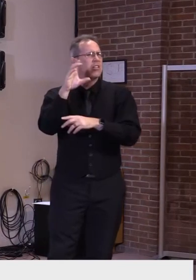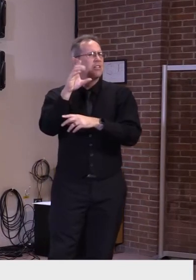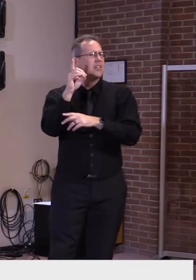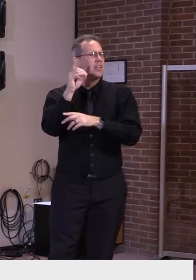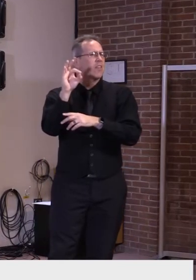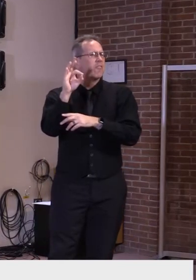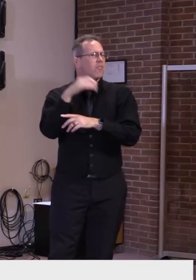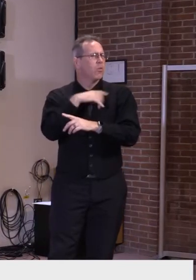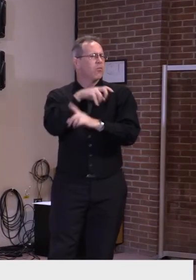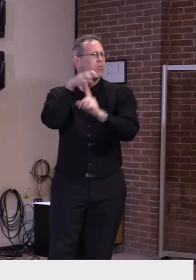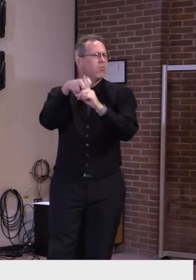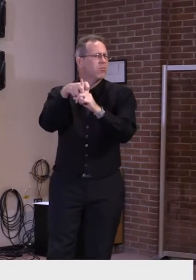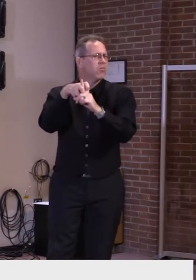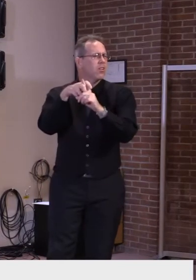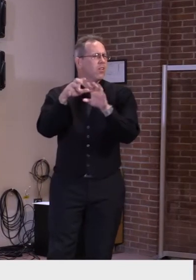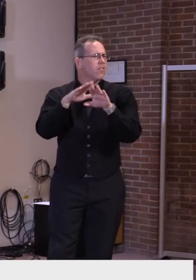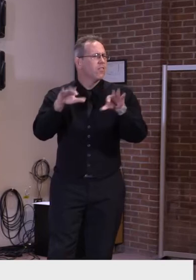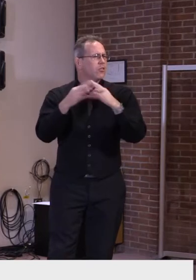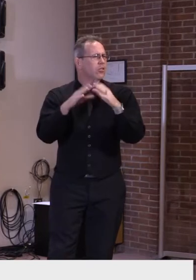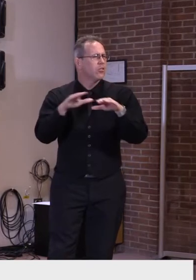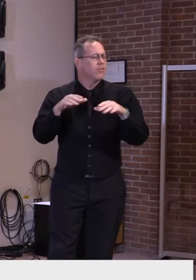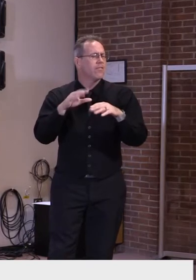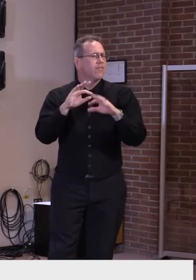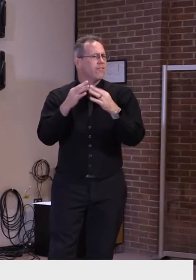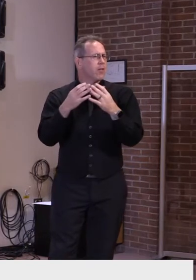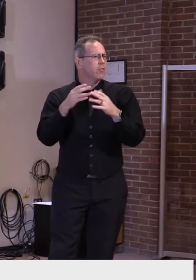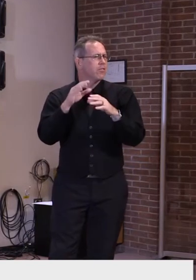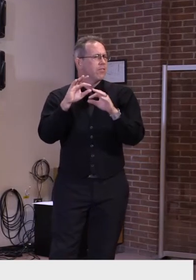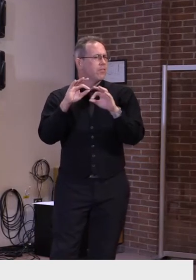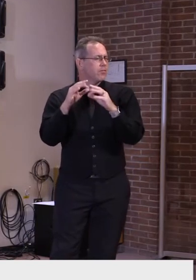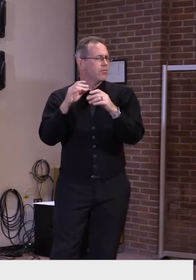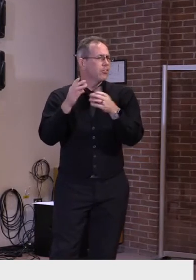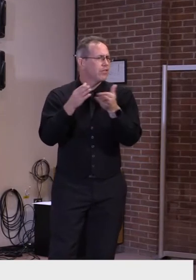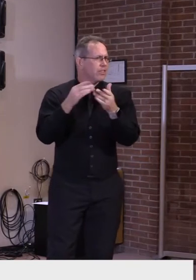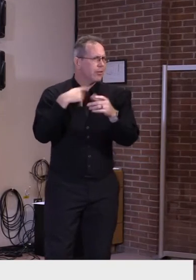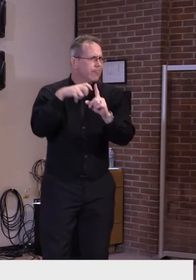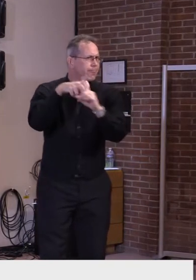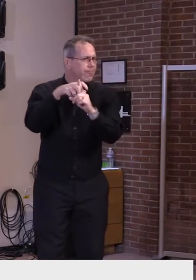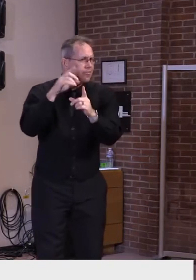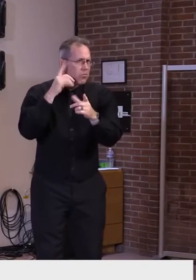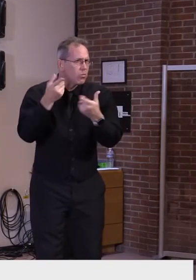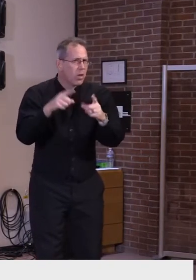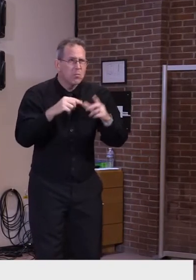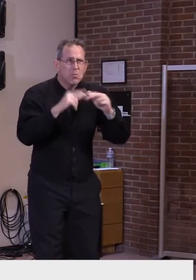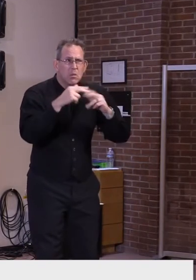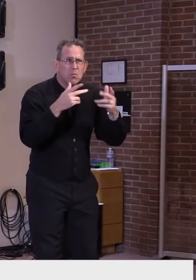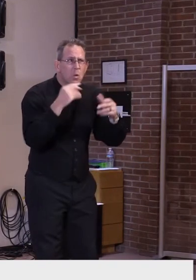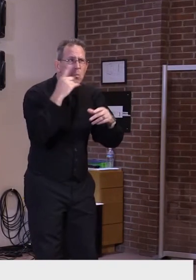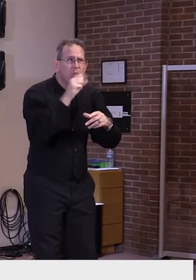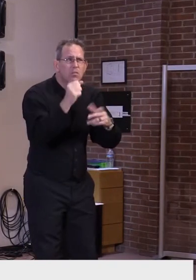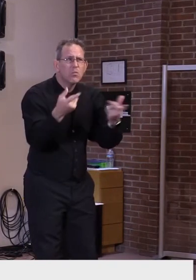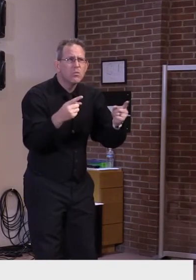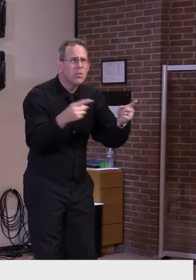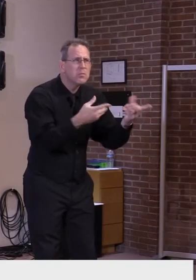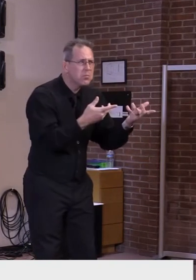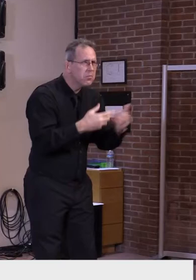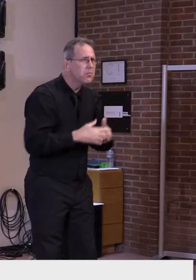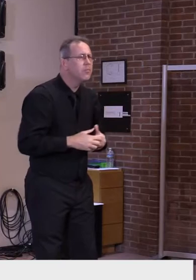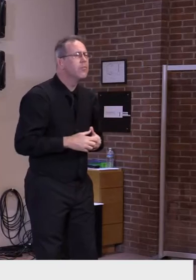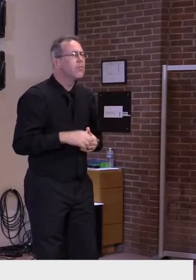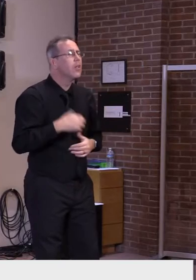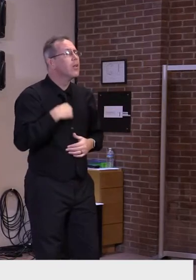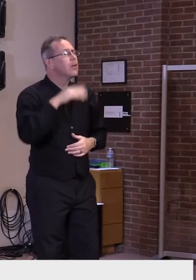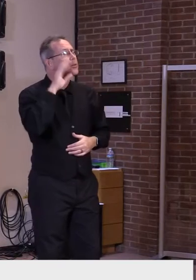but I haven't had any updates on that. As you know, we have changed the adverse weather policy to make